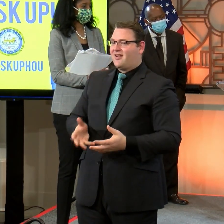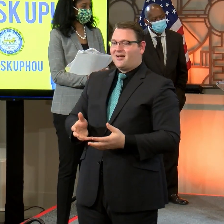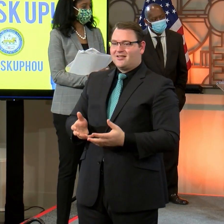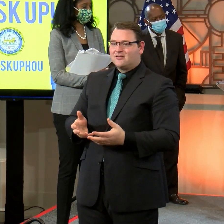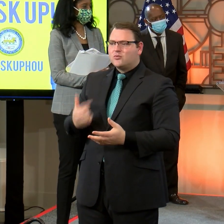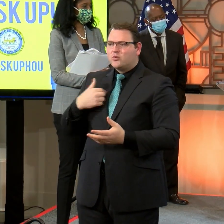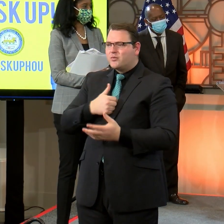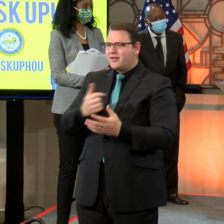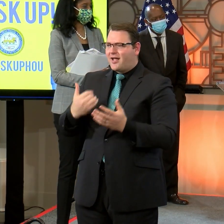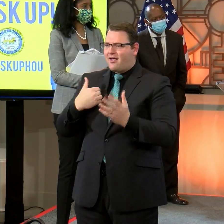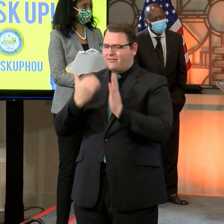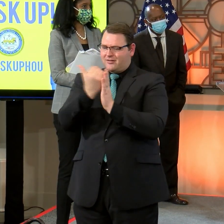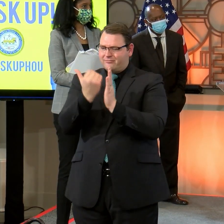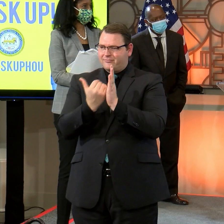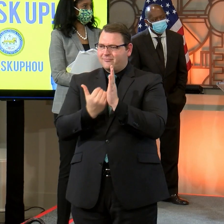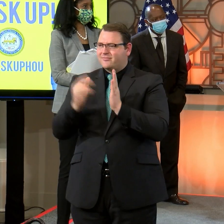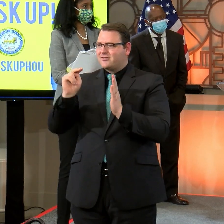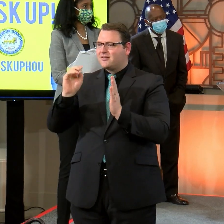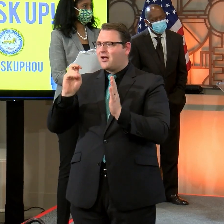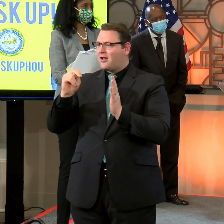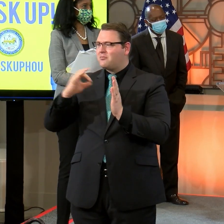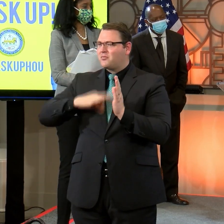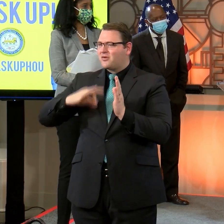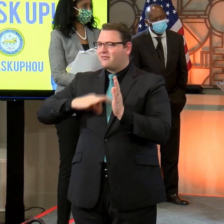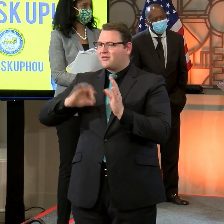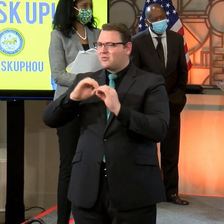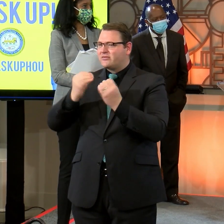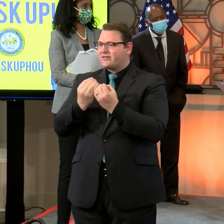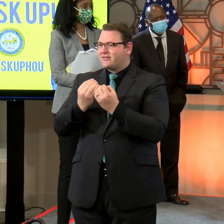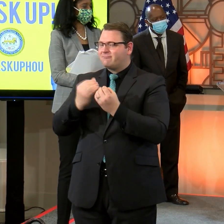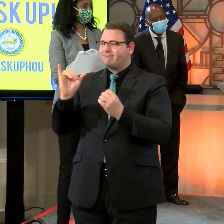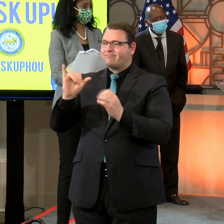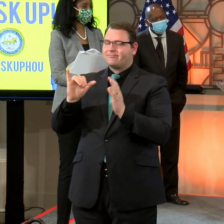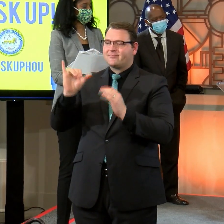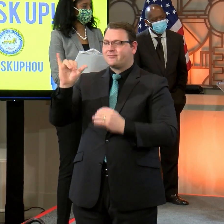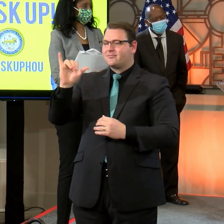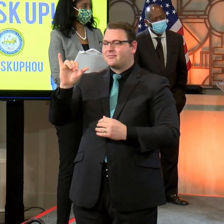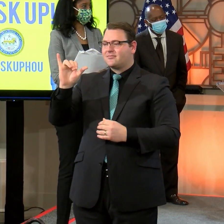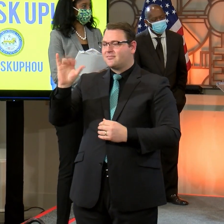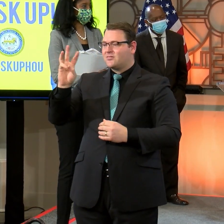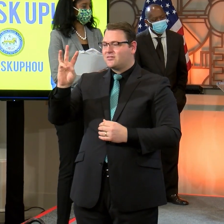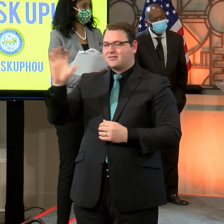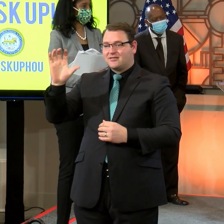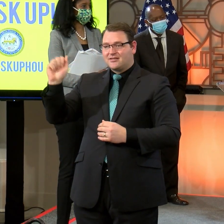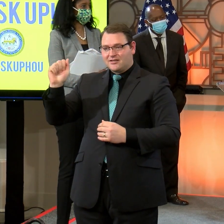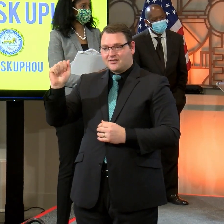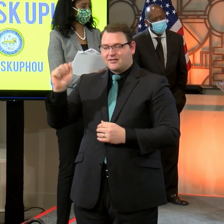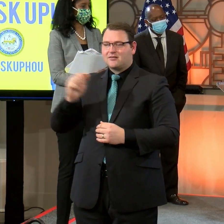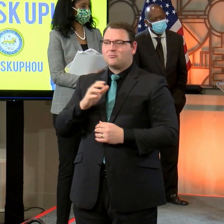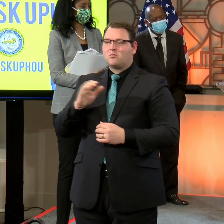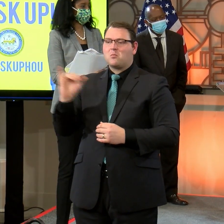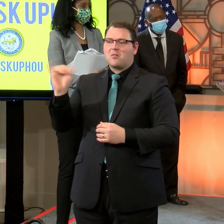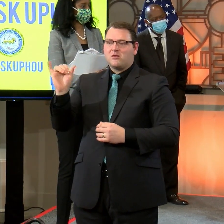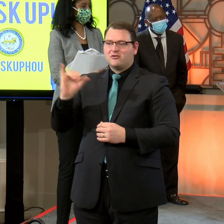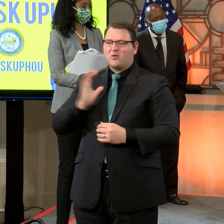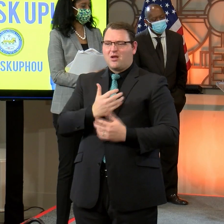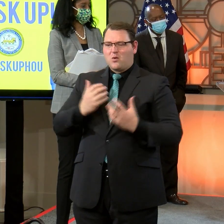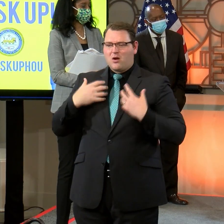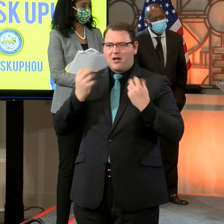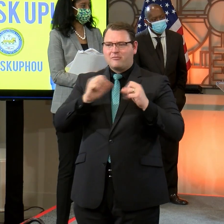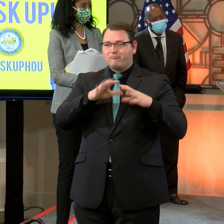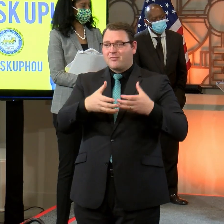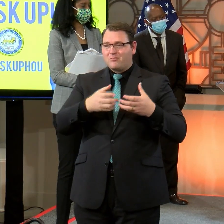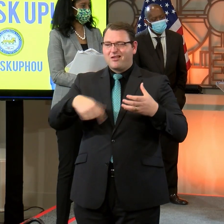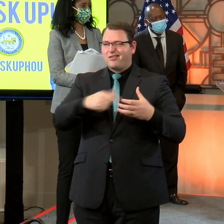organizations, their existing programs, organizations like the YWCA and our own health department, who is over so many Meals